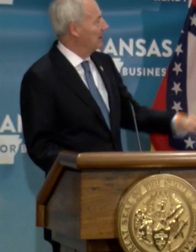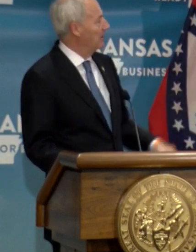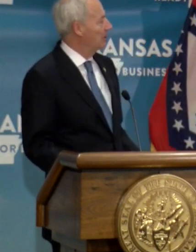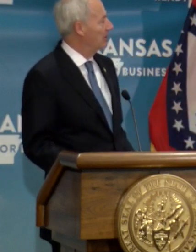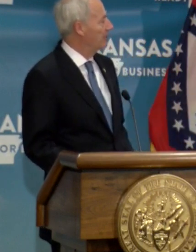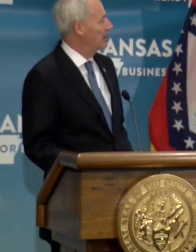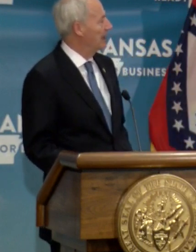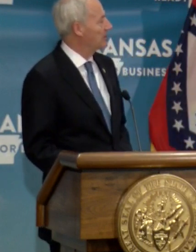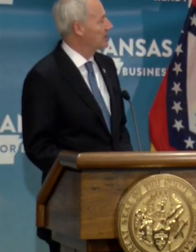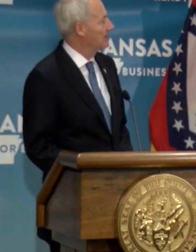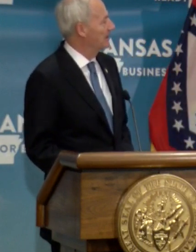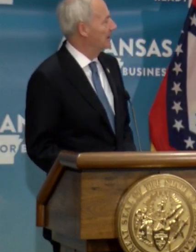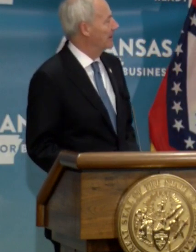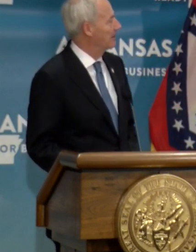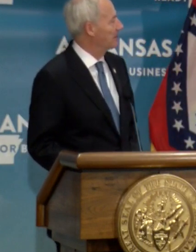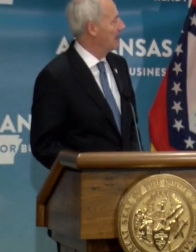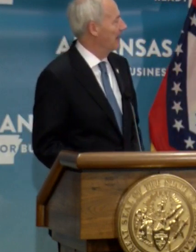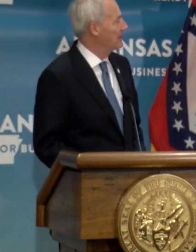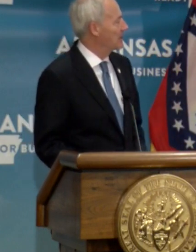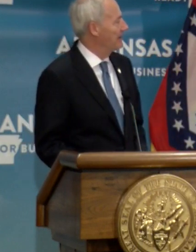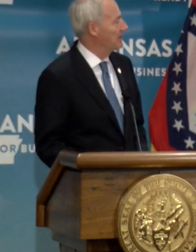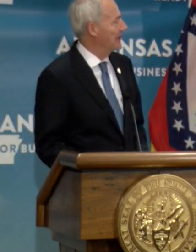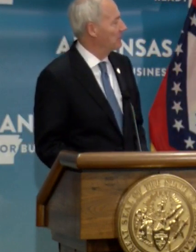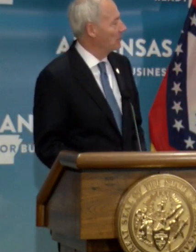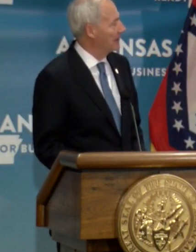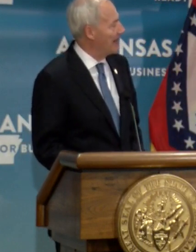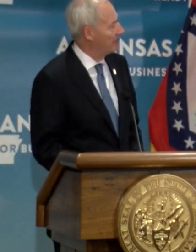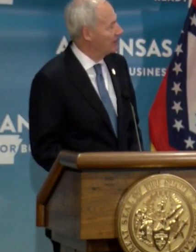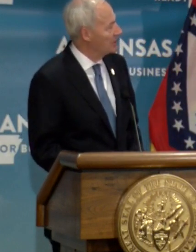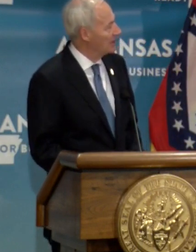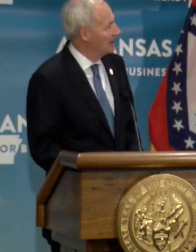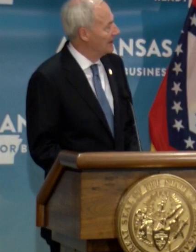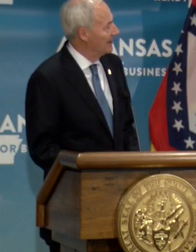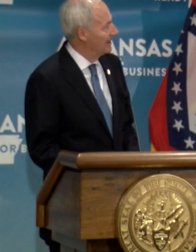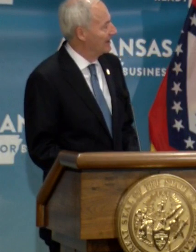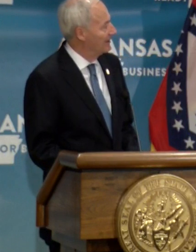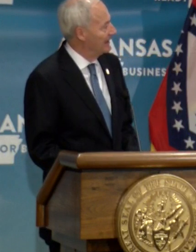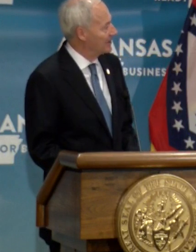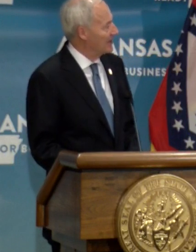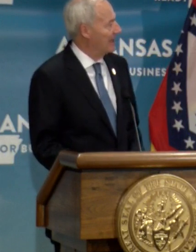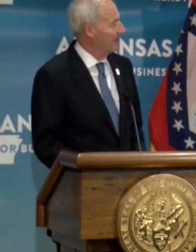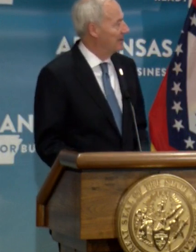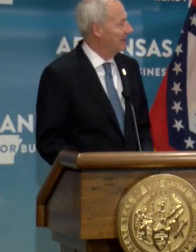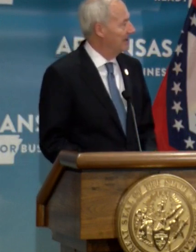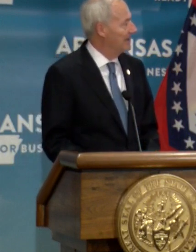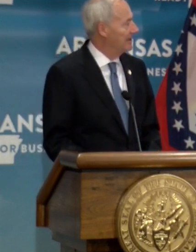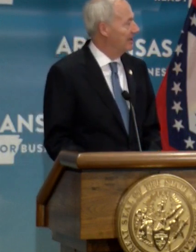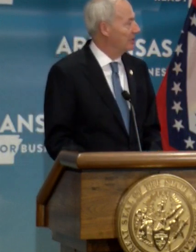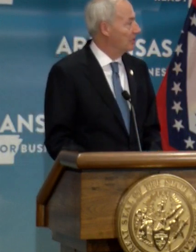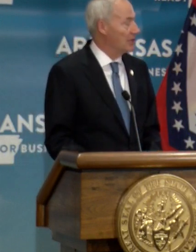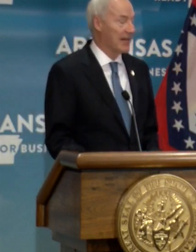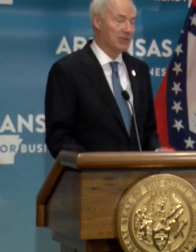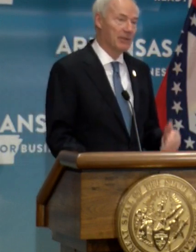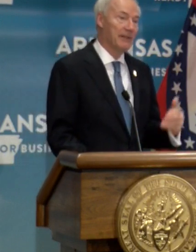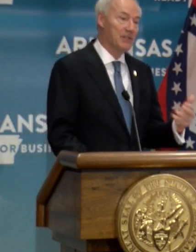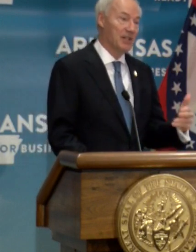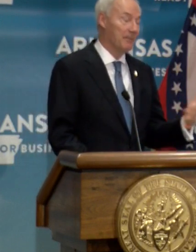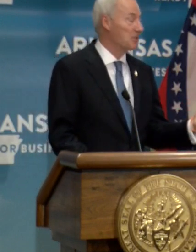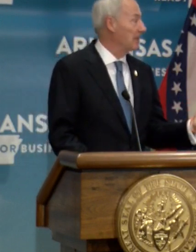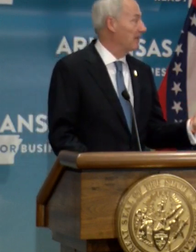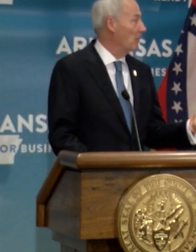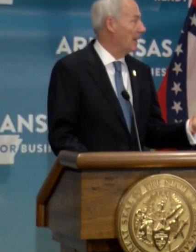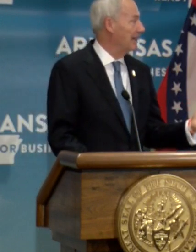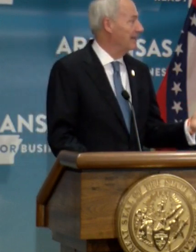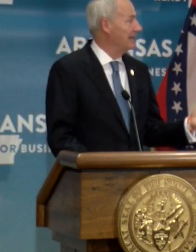breakdown. You go to the next slide, the 7-day rolling average. It's headed in a trajectory that's